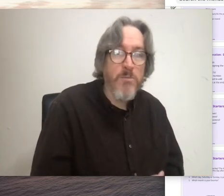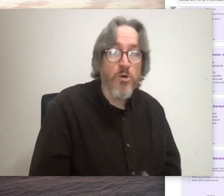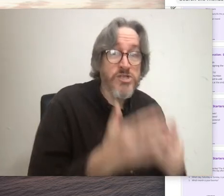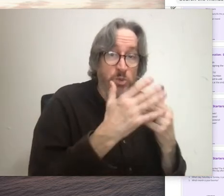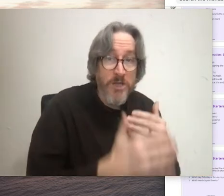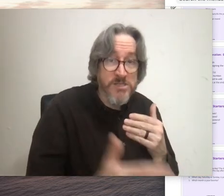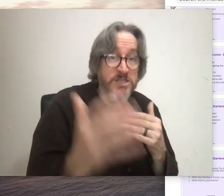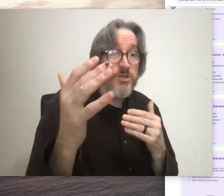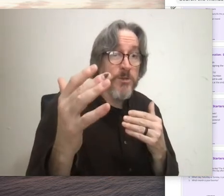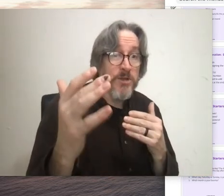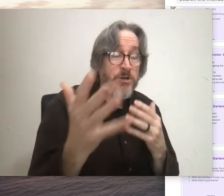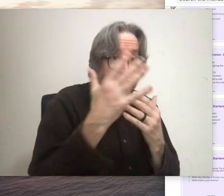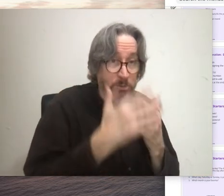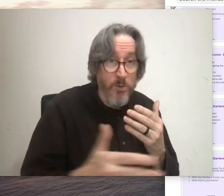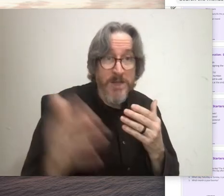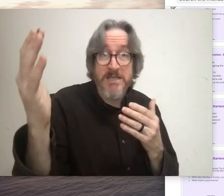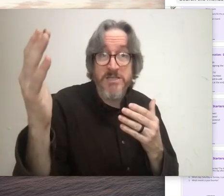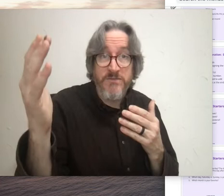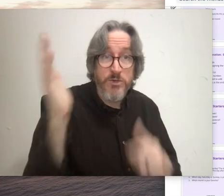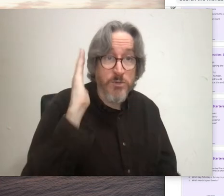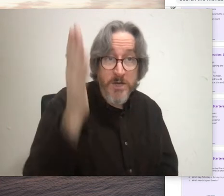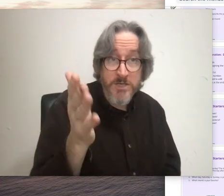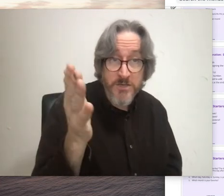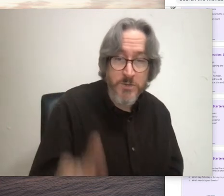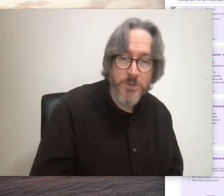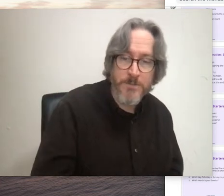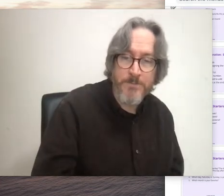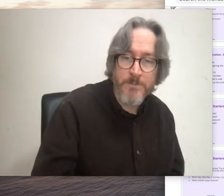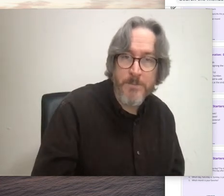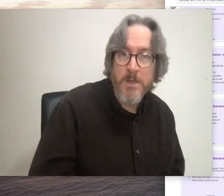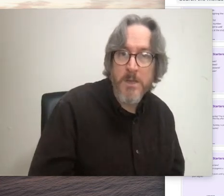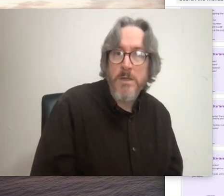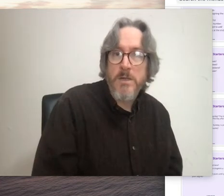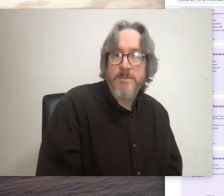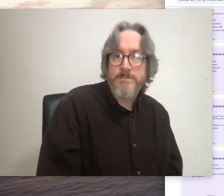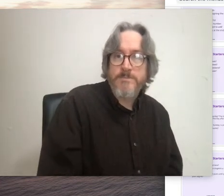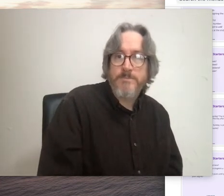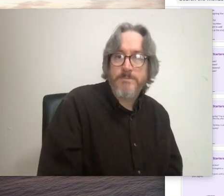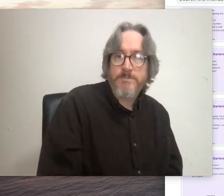How many more school years until you complete your degree? We're going into the future or into the future.